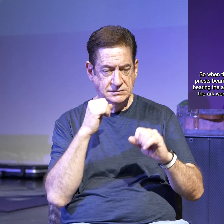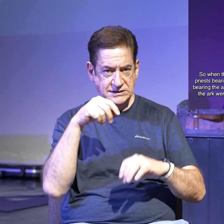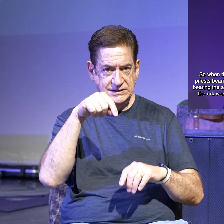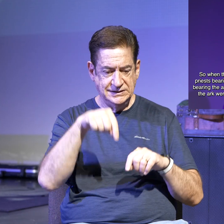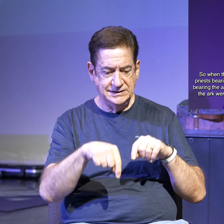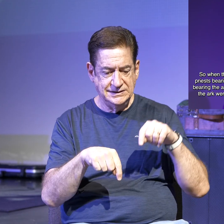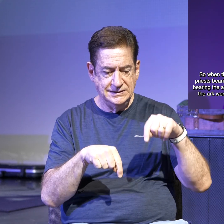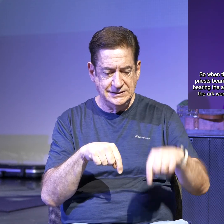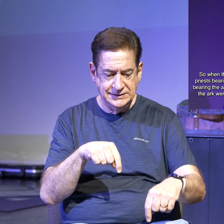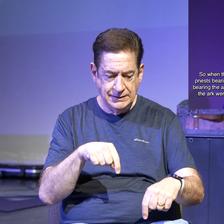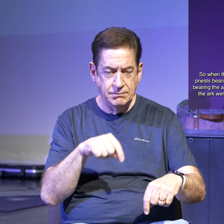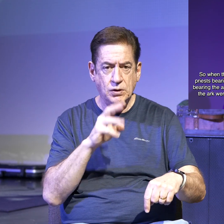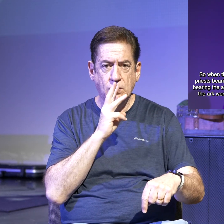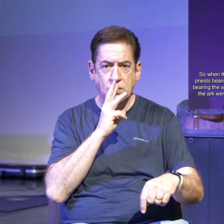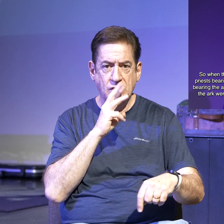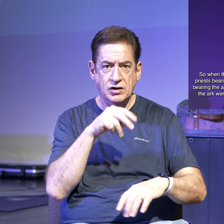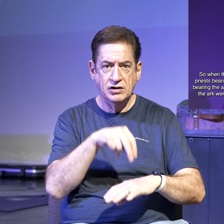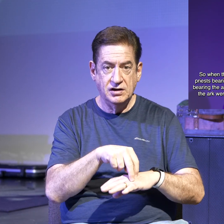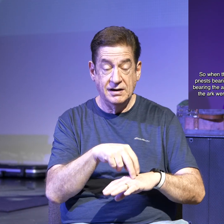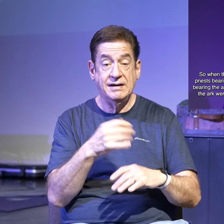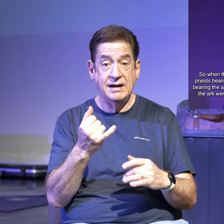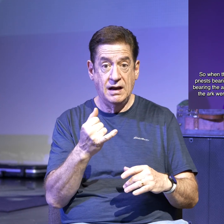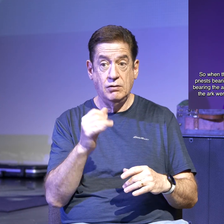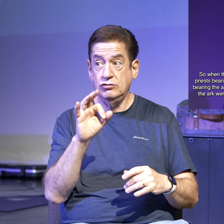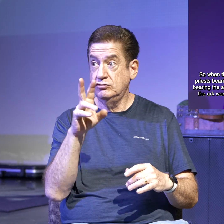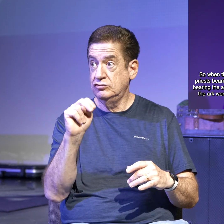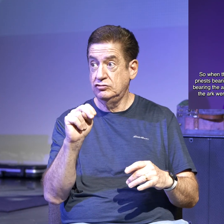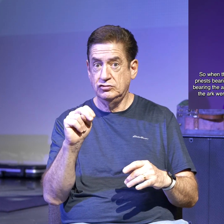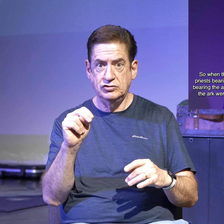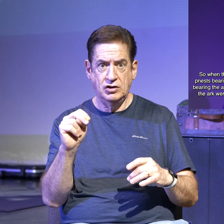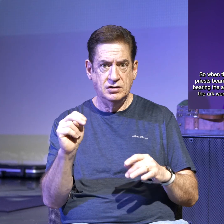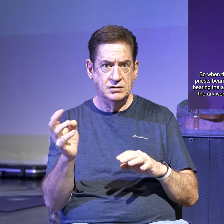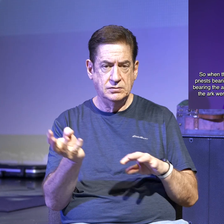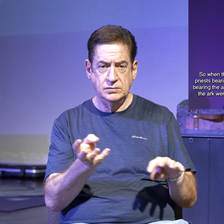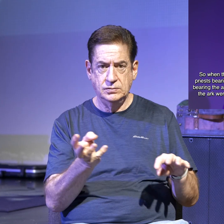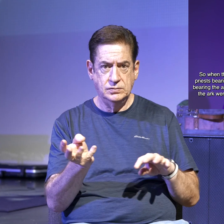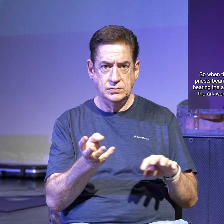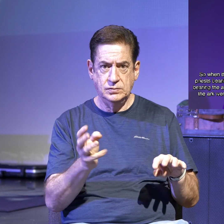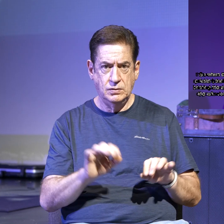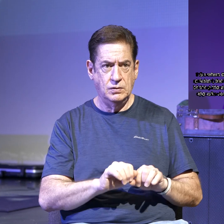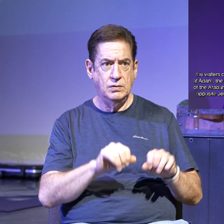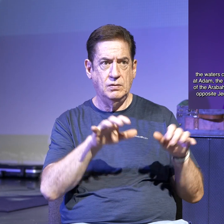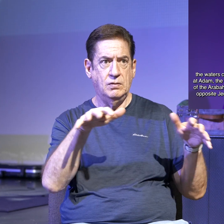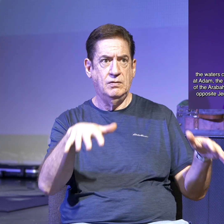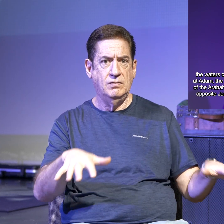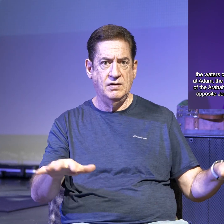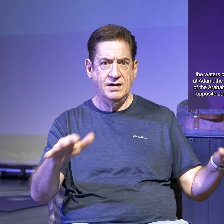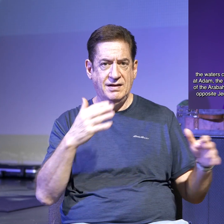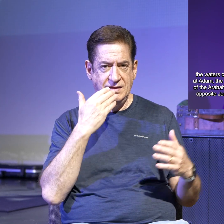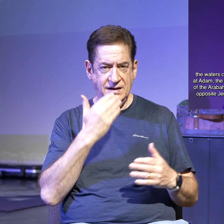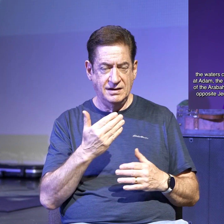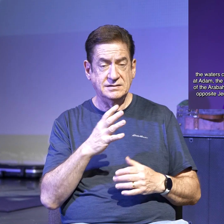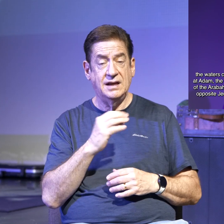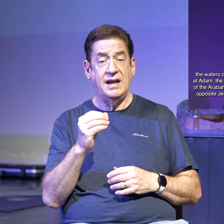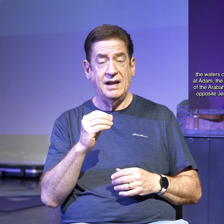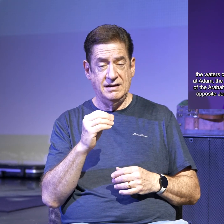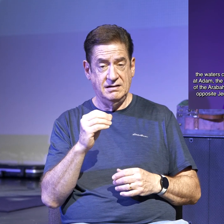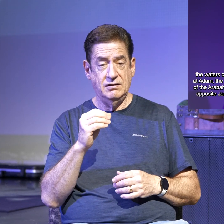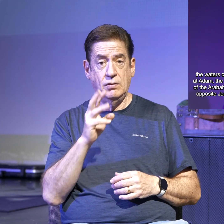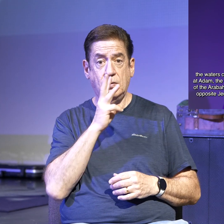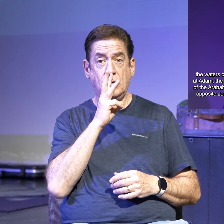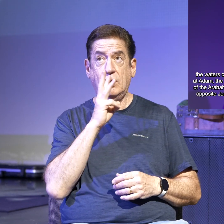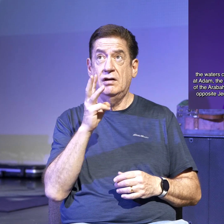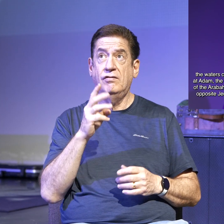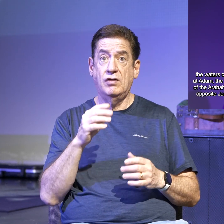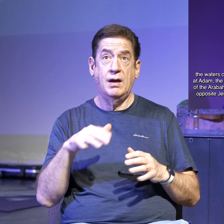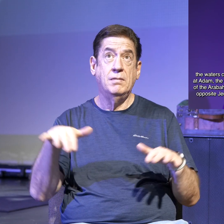in the brink of the water, now the Jordan overflows all its banks through the time of the harvest, the waters coming down from above